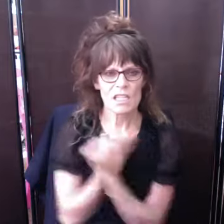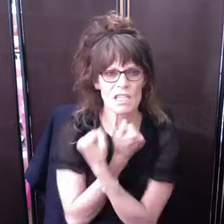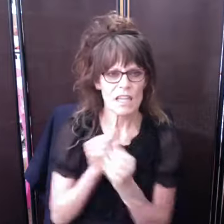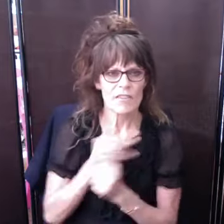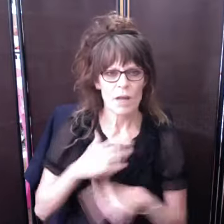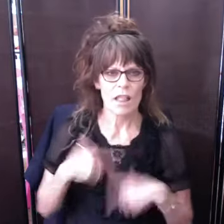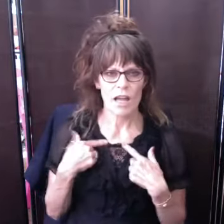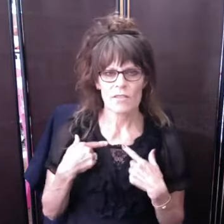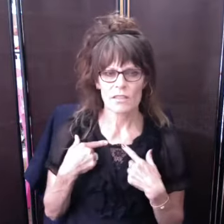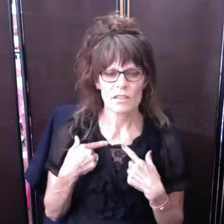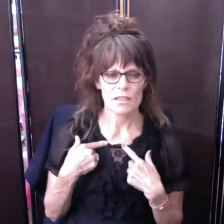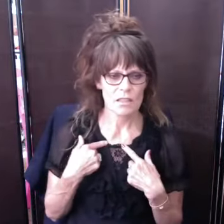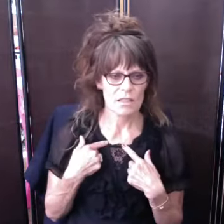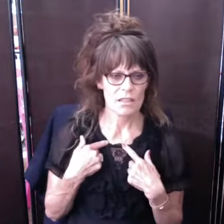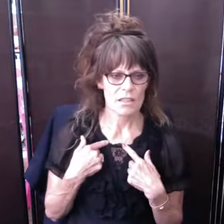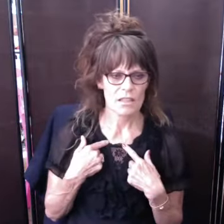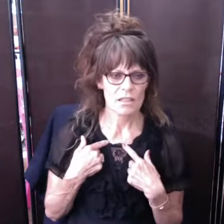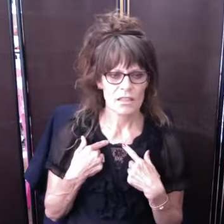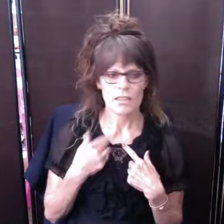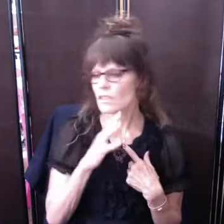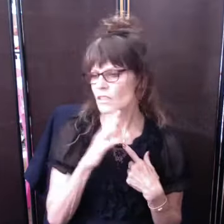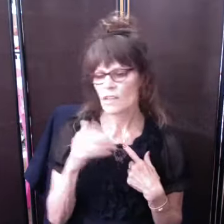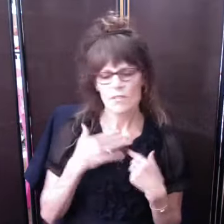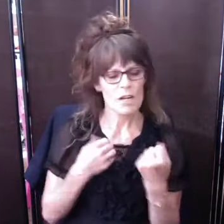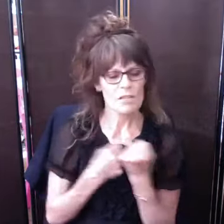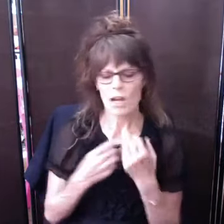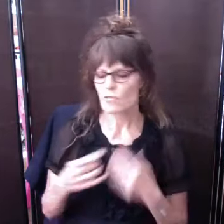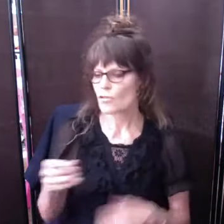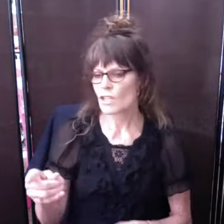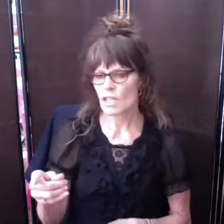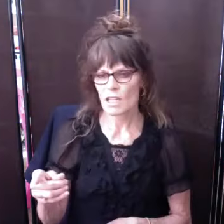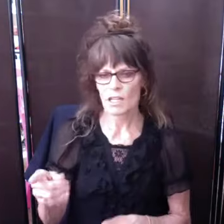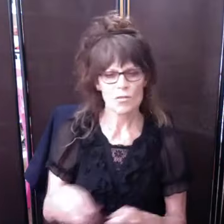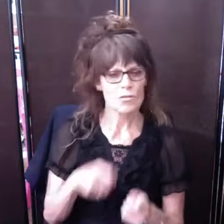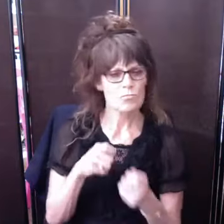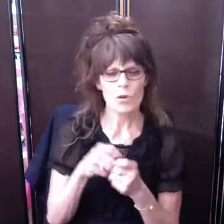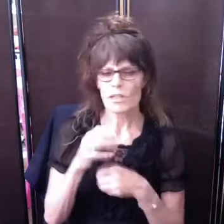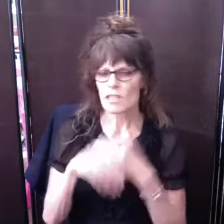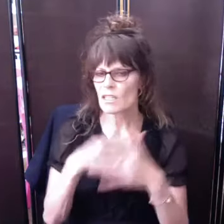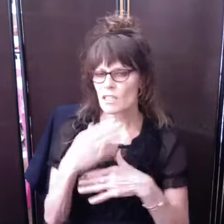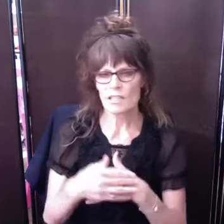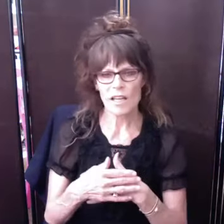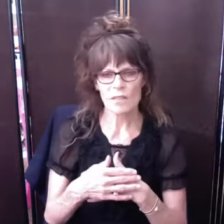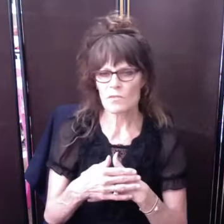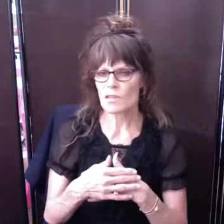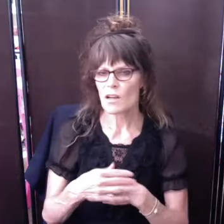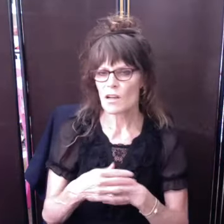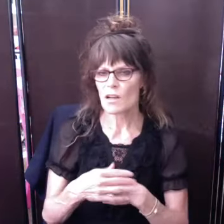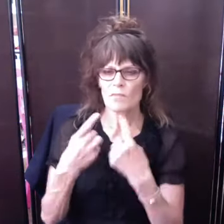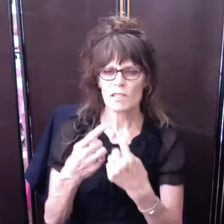life. He never was my sponsor. He had got to a certain point in the steps over all these 20 plus years, and he hits the reset button. He